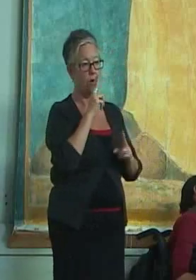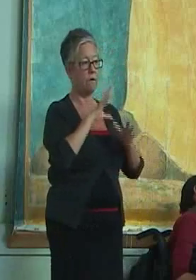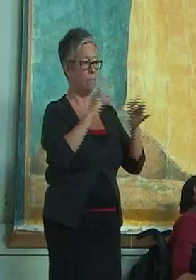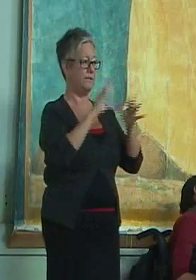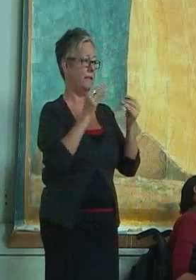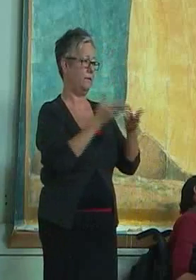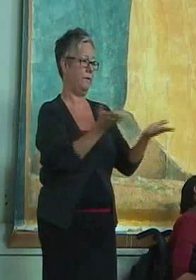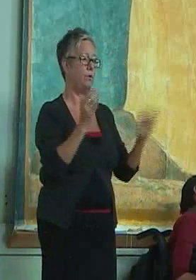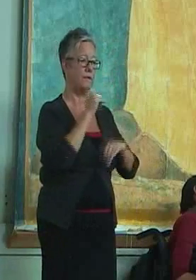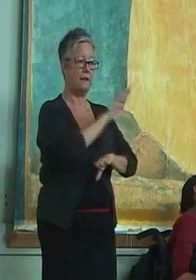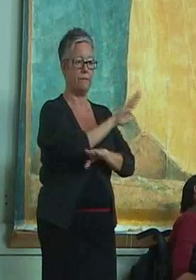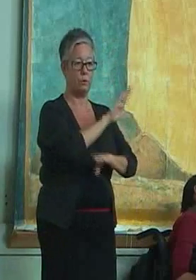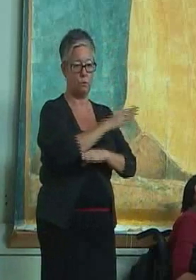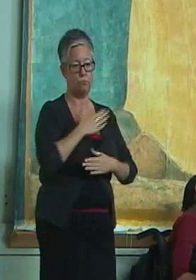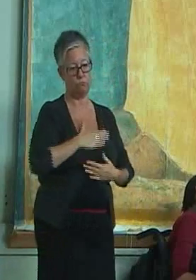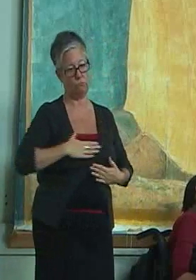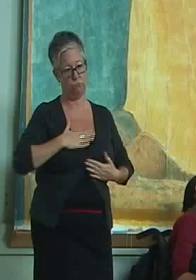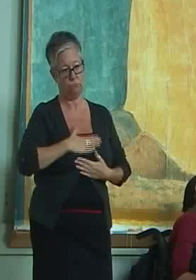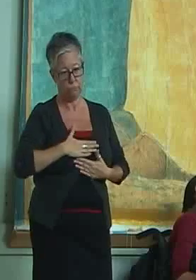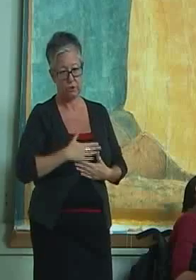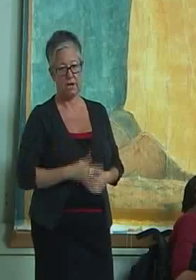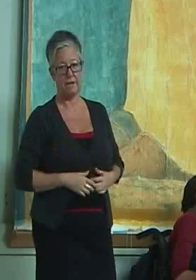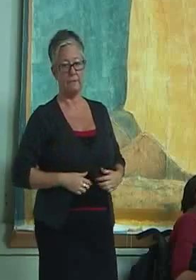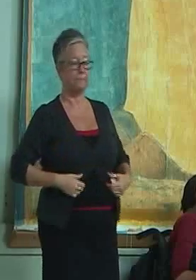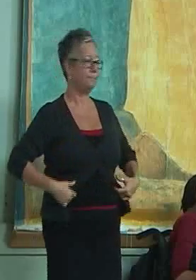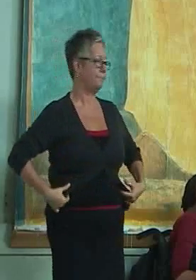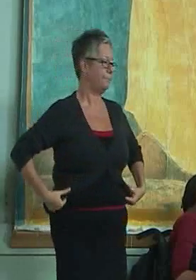afternoon. I really enjoyed it.